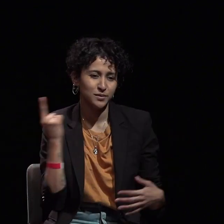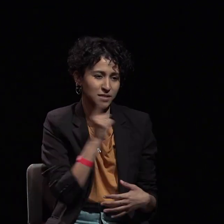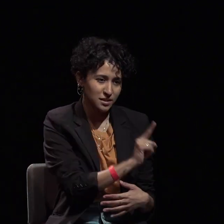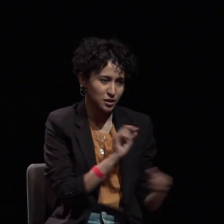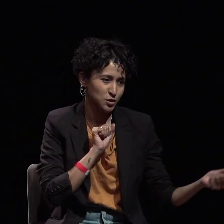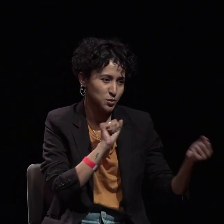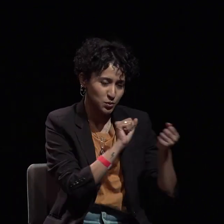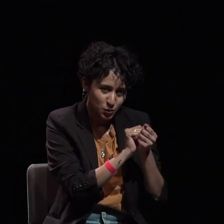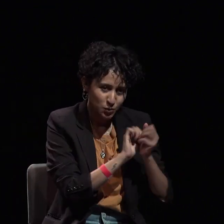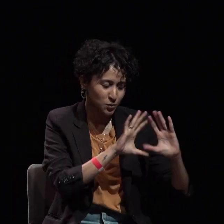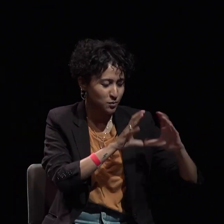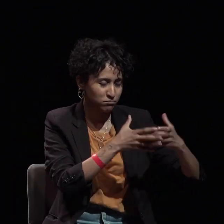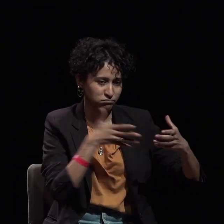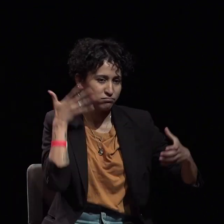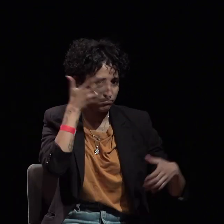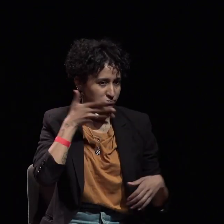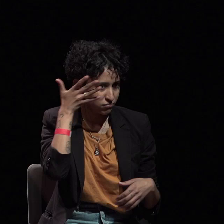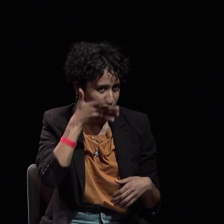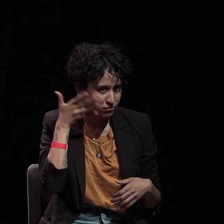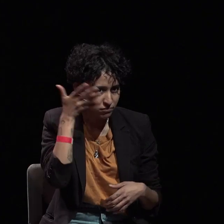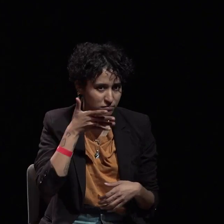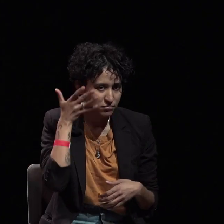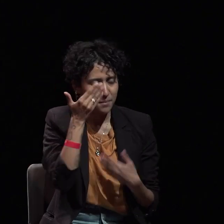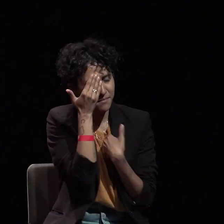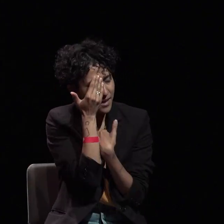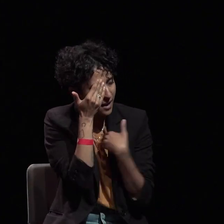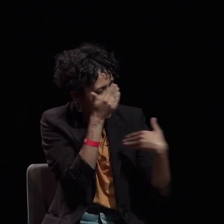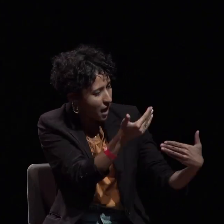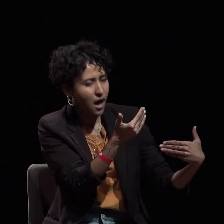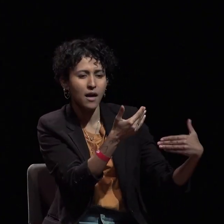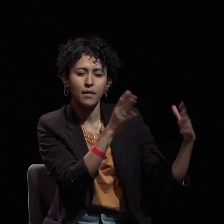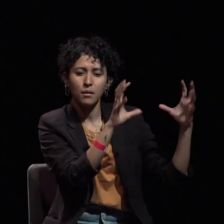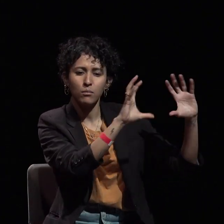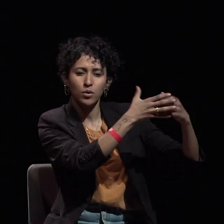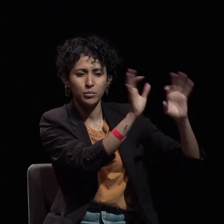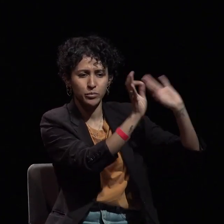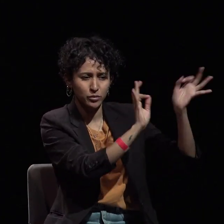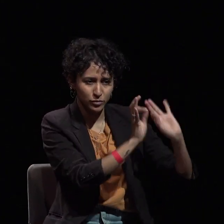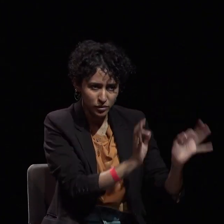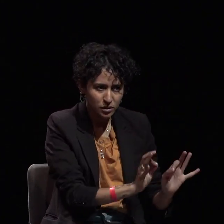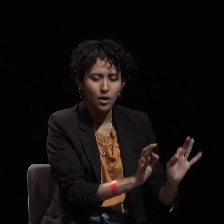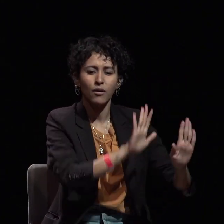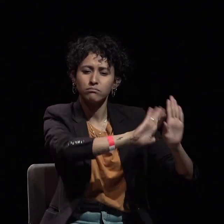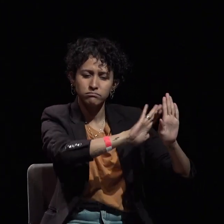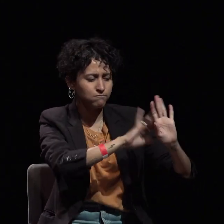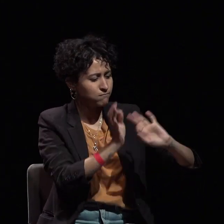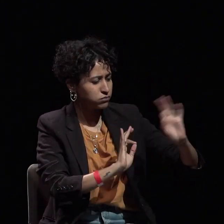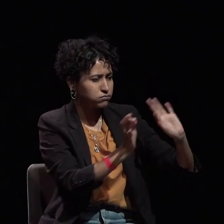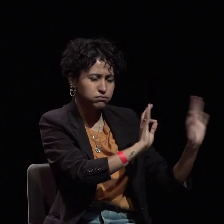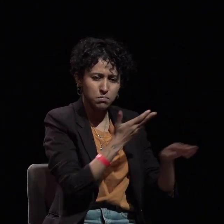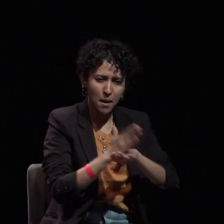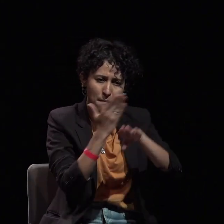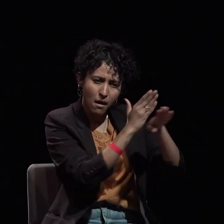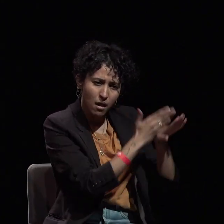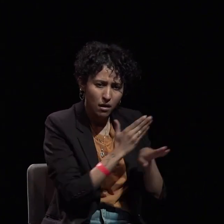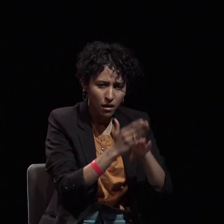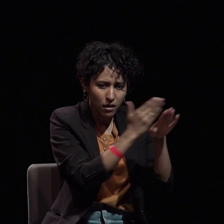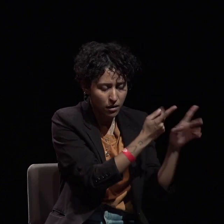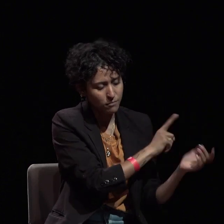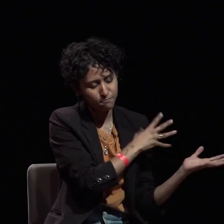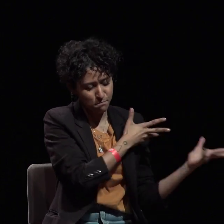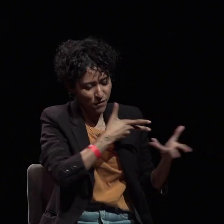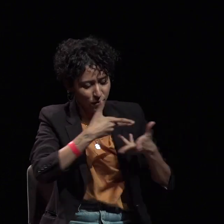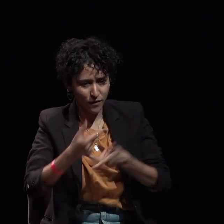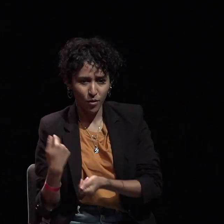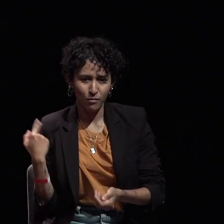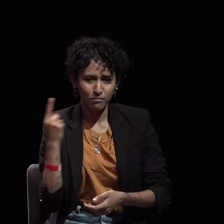the speakers in this seminar. Thank you so much to the organizers for all that you have done behind the scenes to make this possible, for inviting me, and thank you also to the